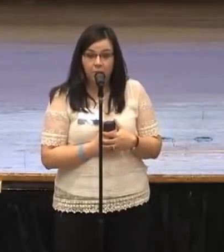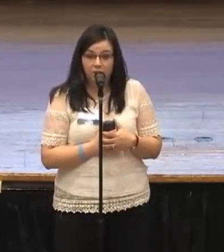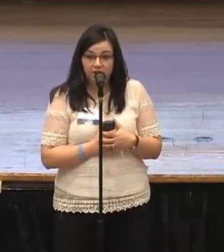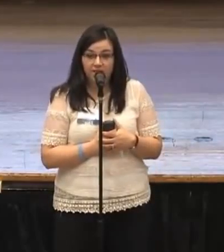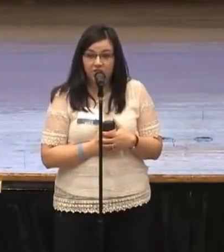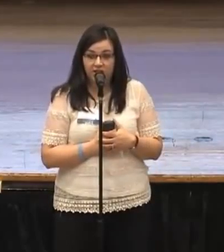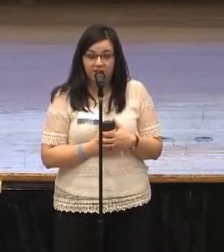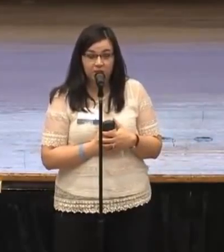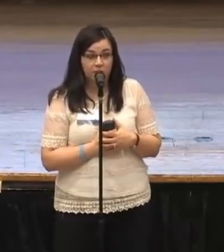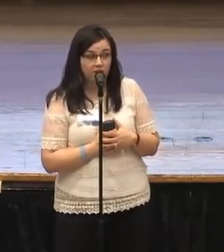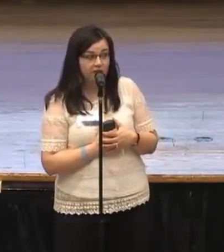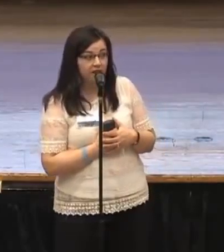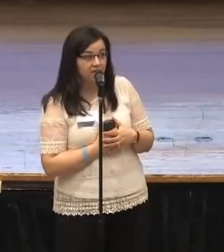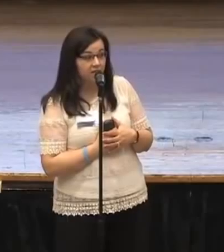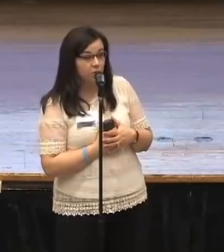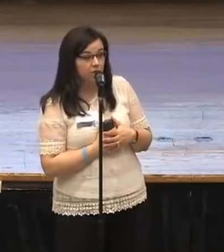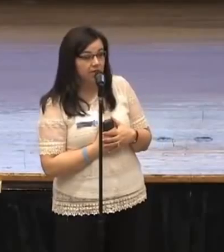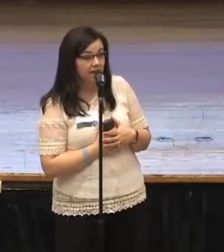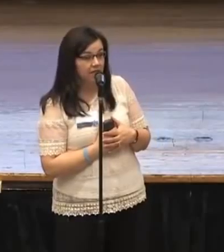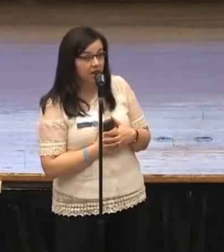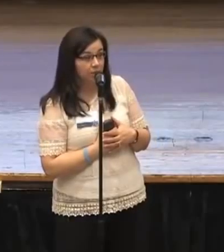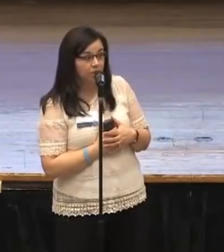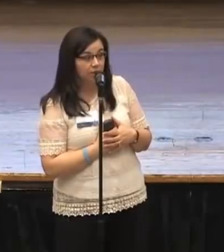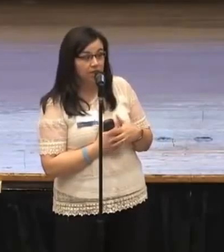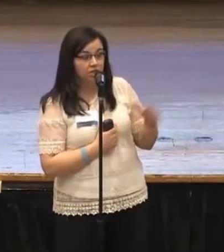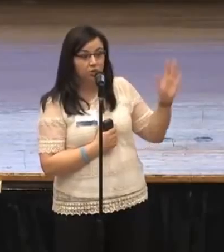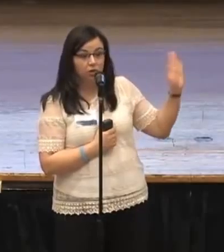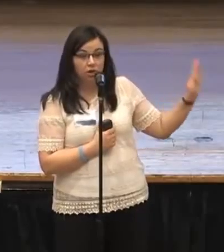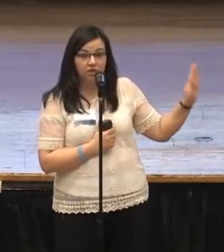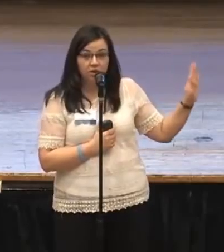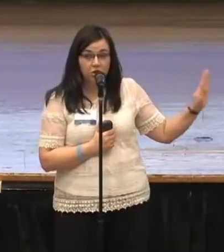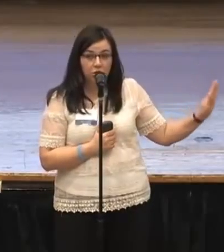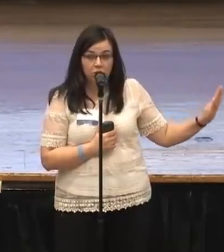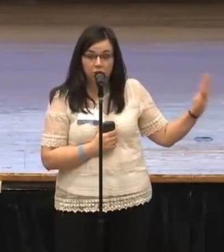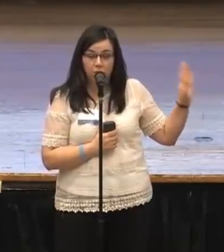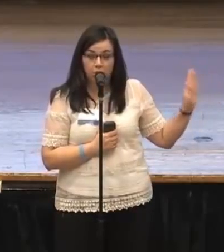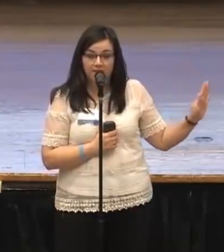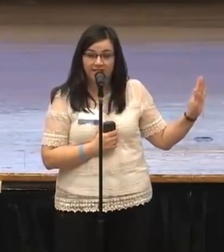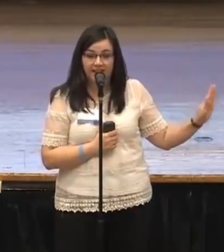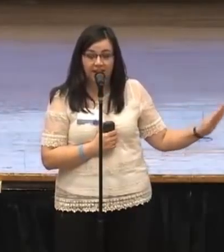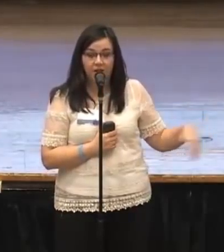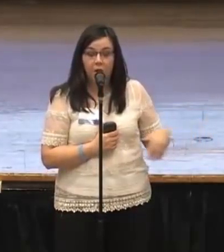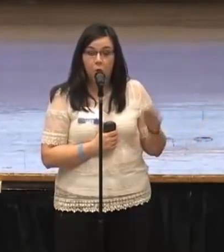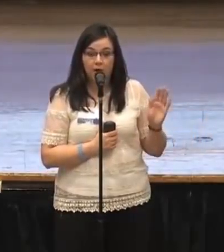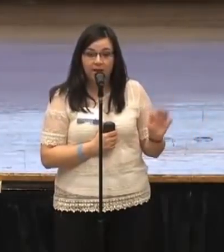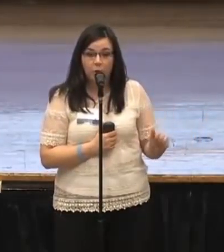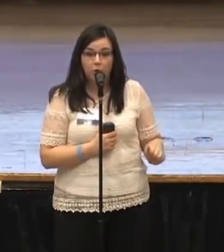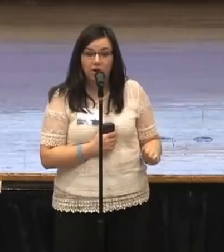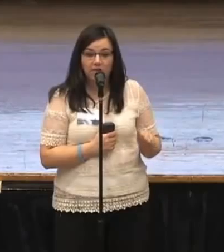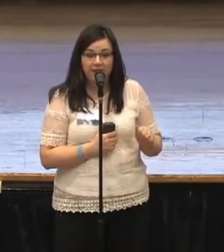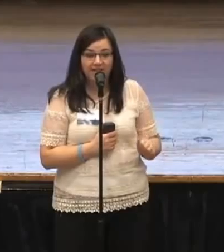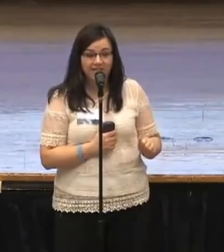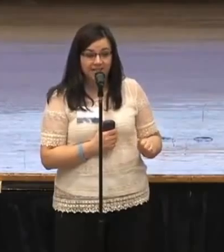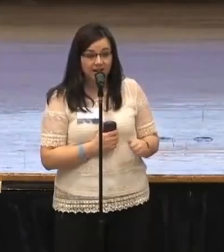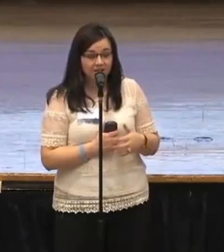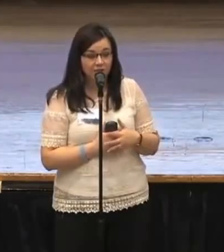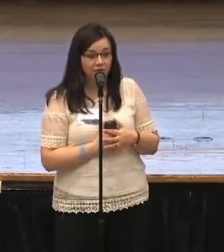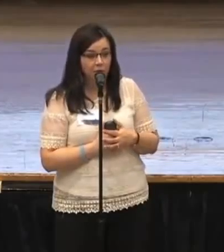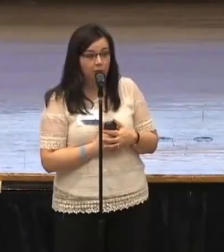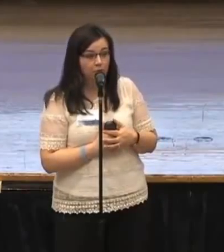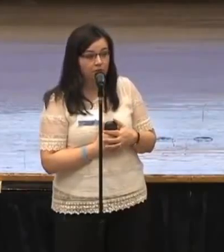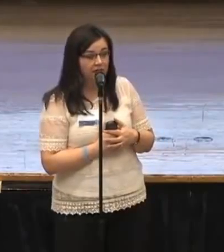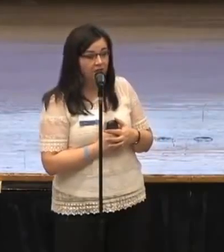I would suggest as well that individuals have the opportunity to look at the newsroom once again, what has already been